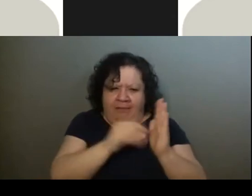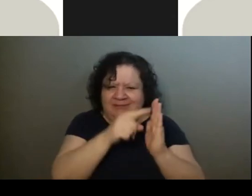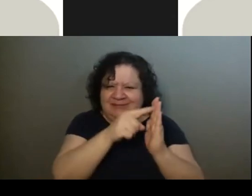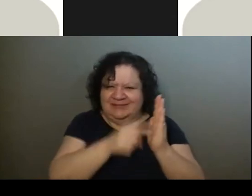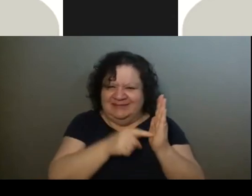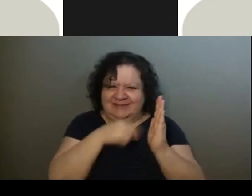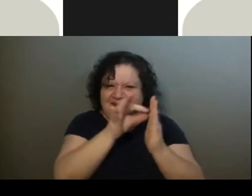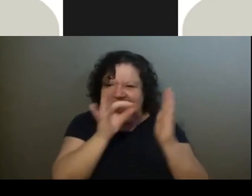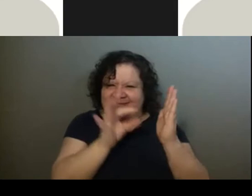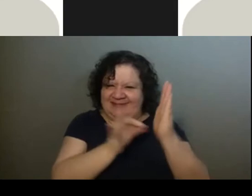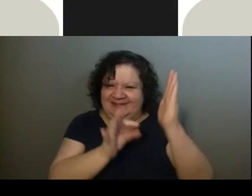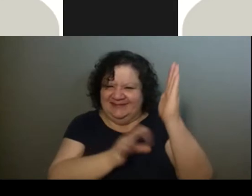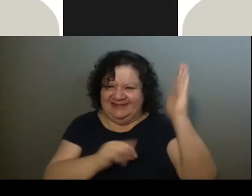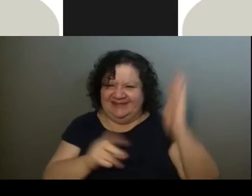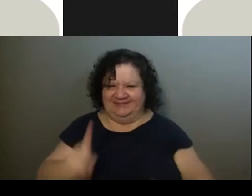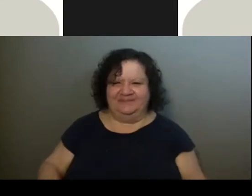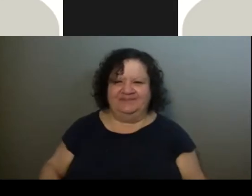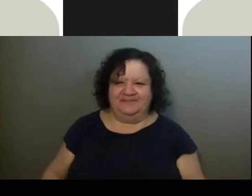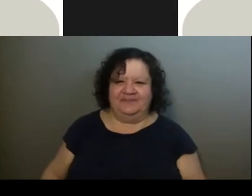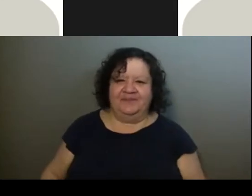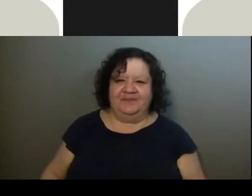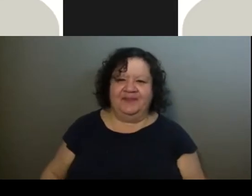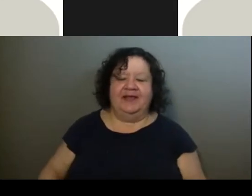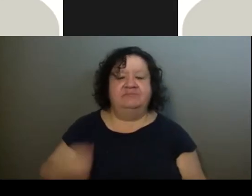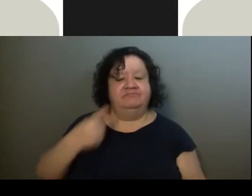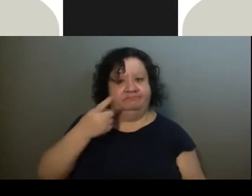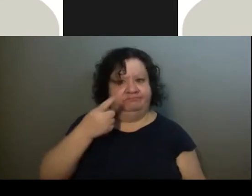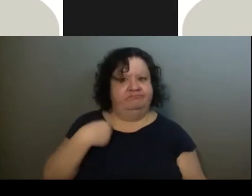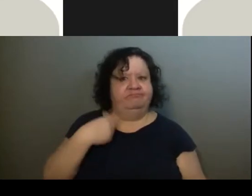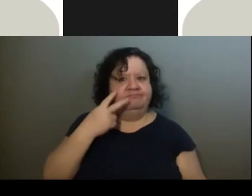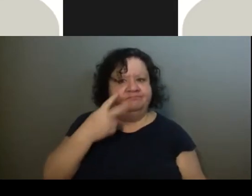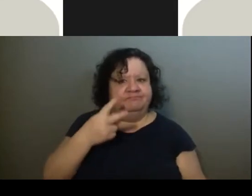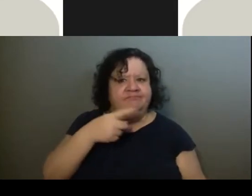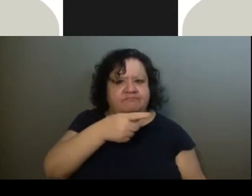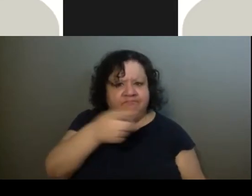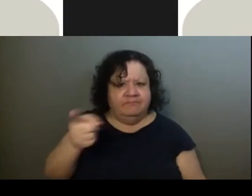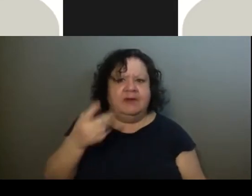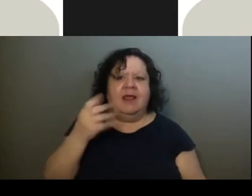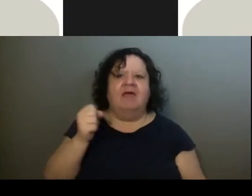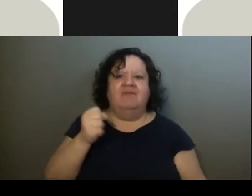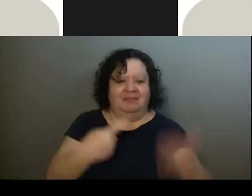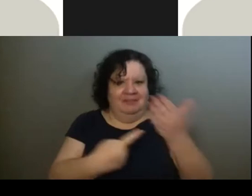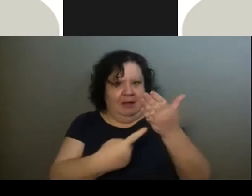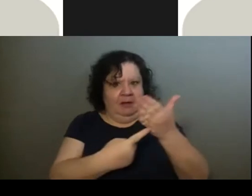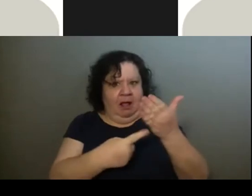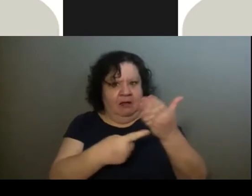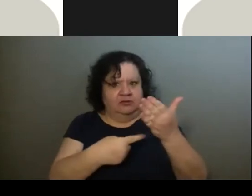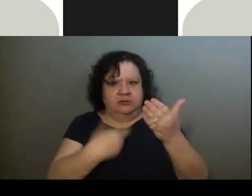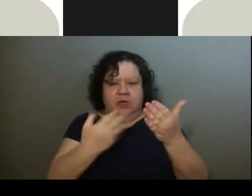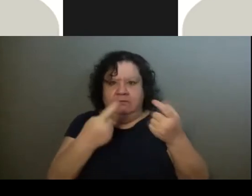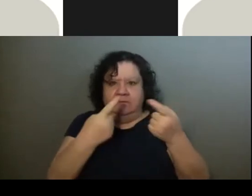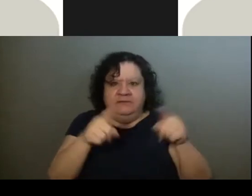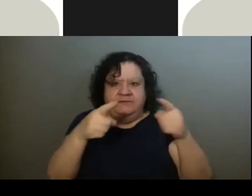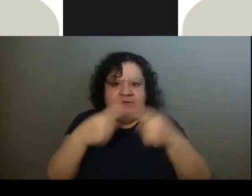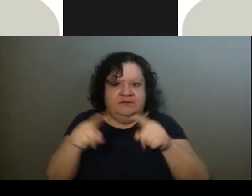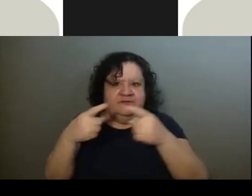technology options emerging and which we can you know, engage to really address this issue